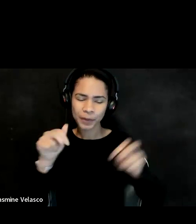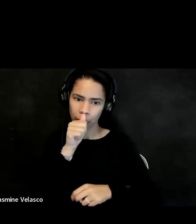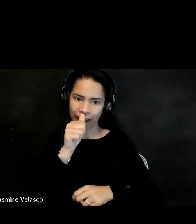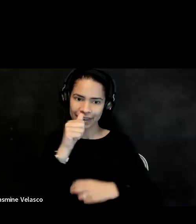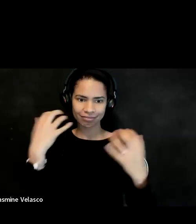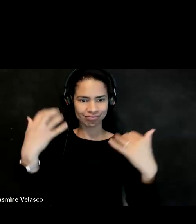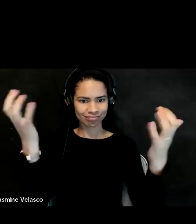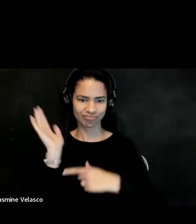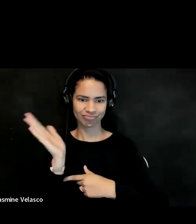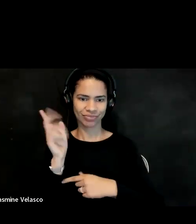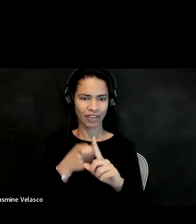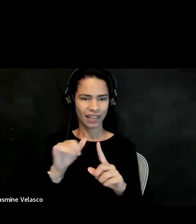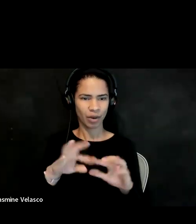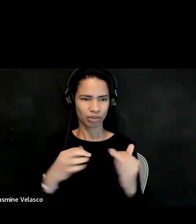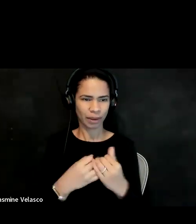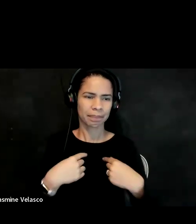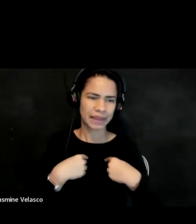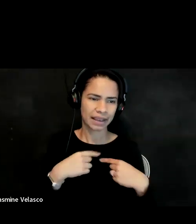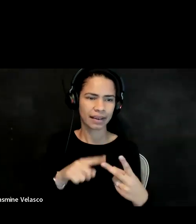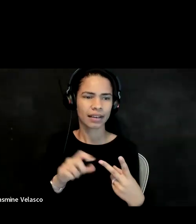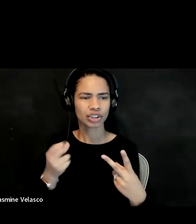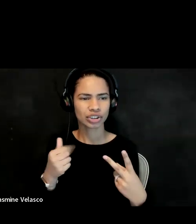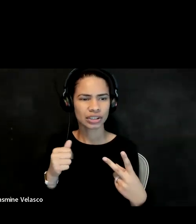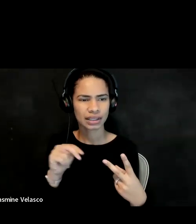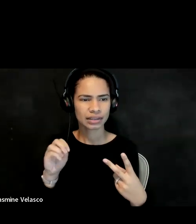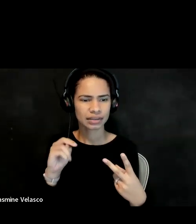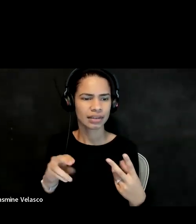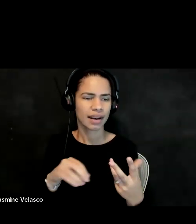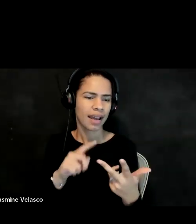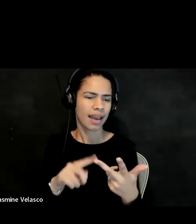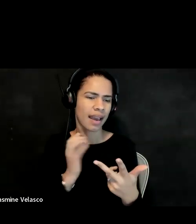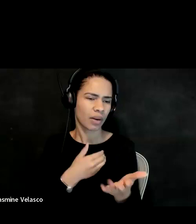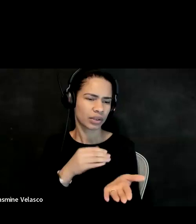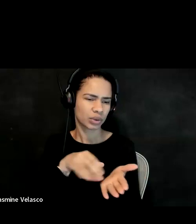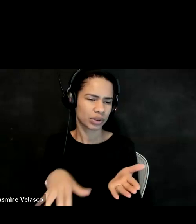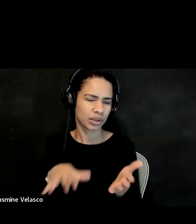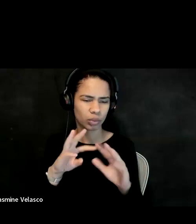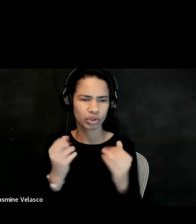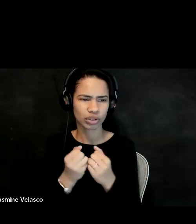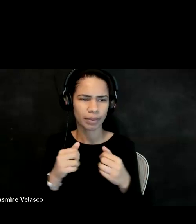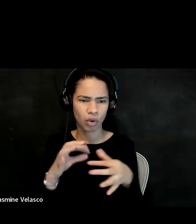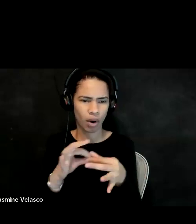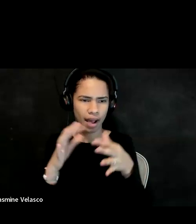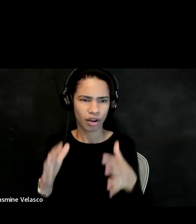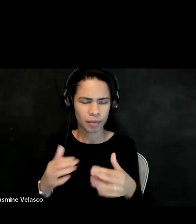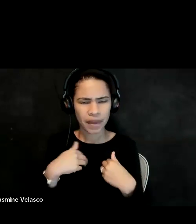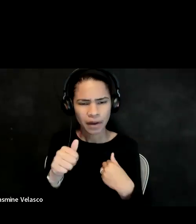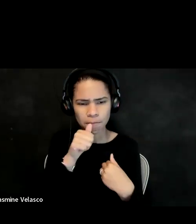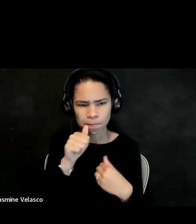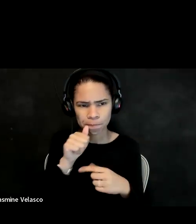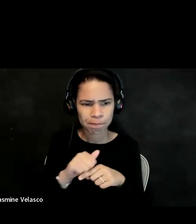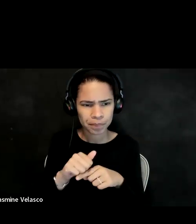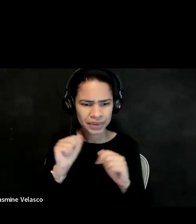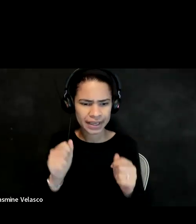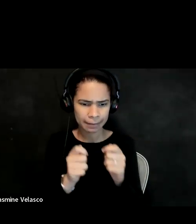of this workshop. Me, Shannon, and usually our student workshop coordinator get a private rehearsal where we can give some tweaks, give some